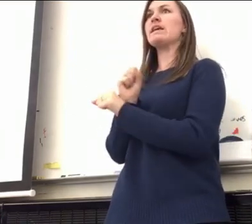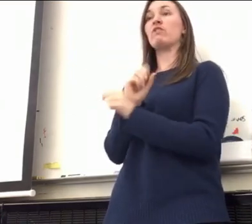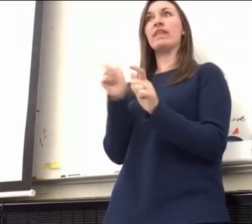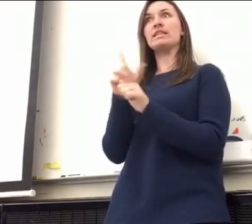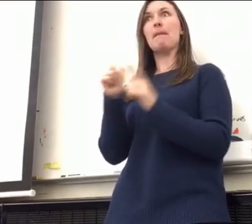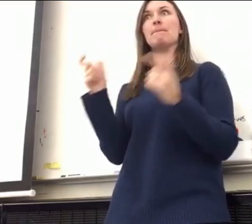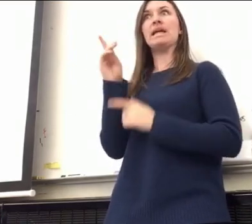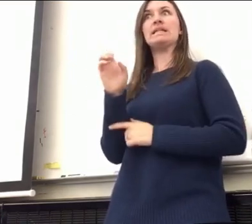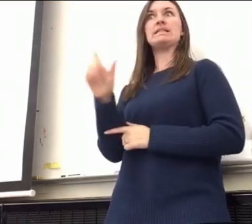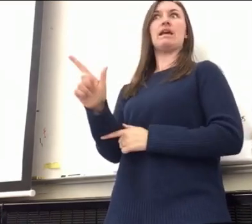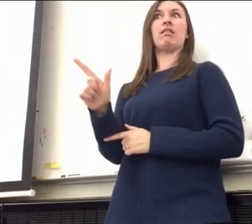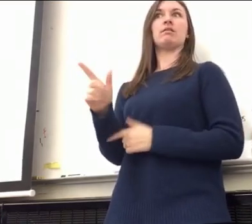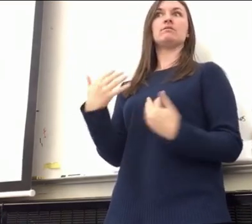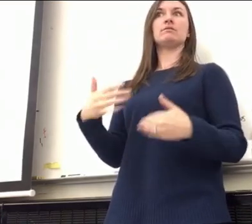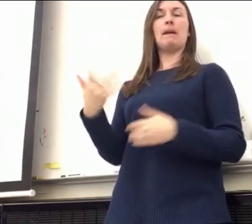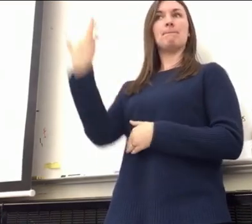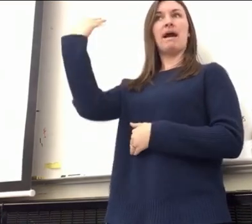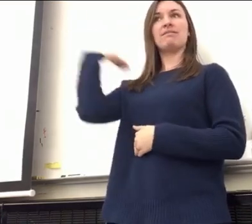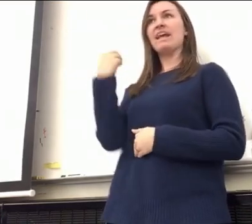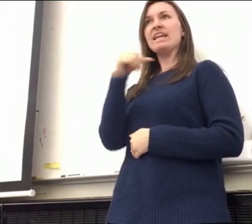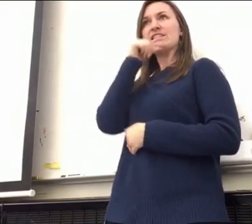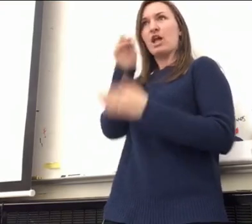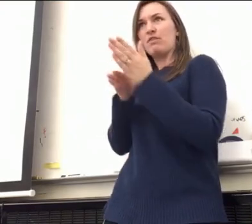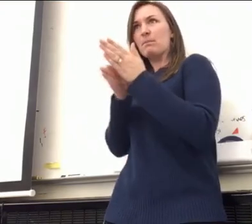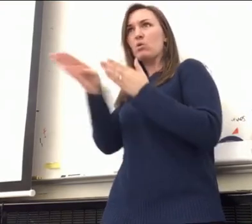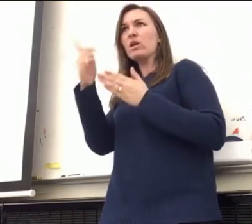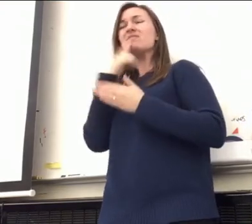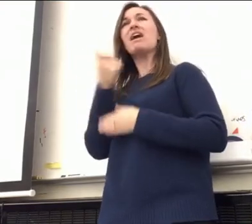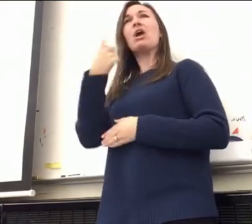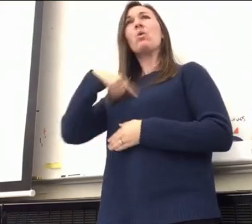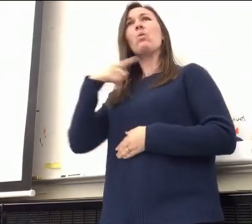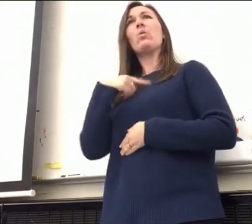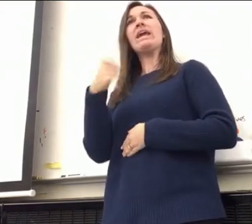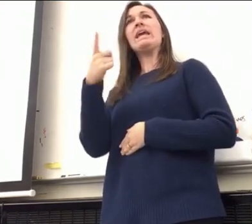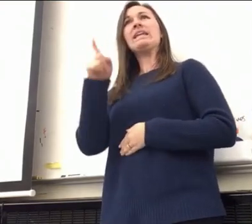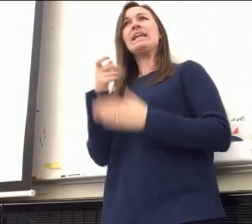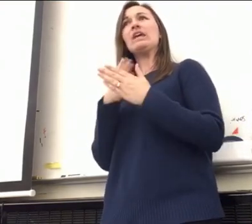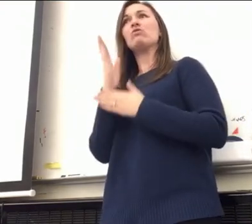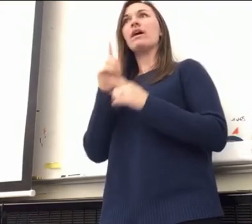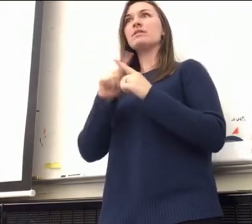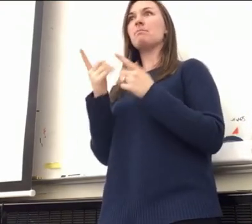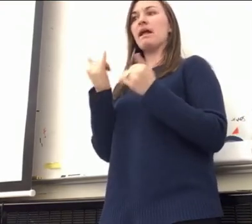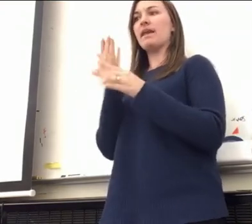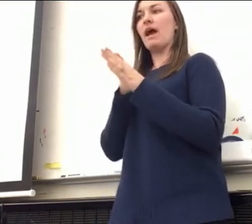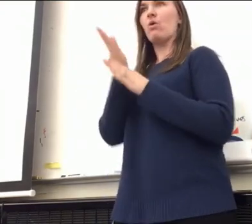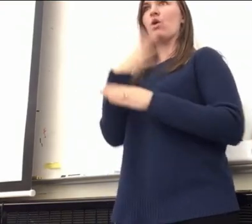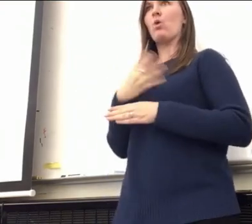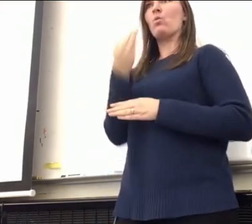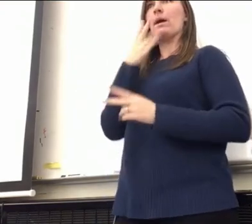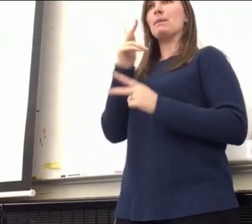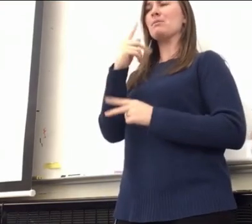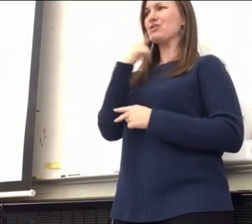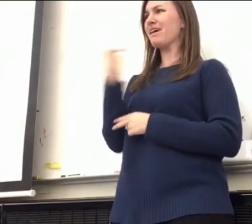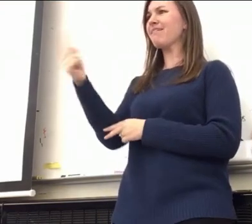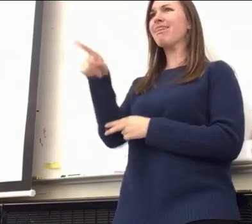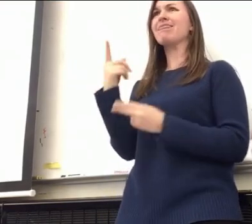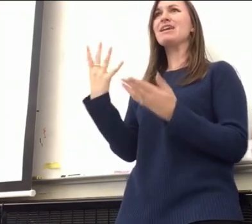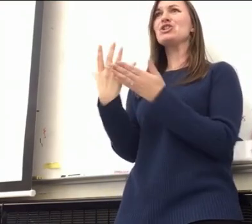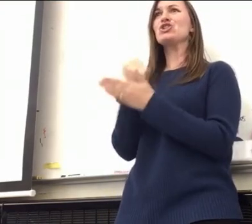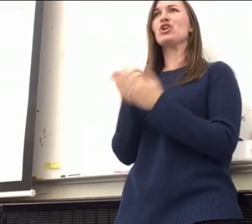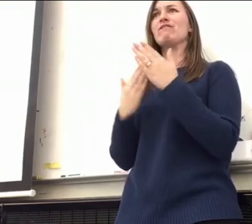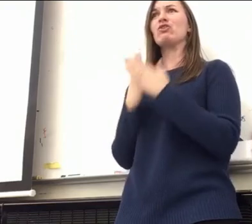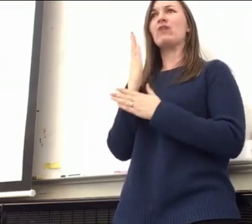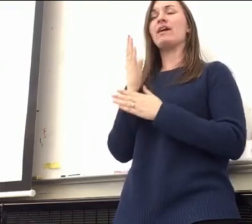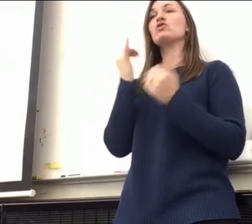deal. Now it's not the minority saying they need rights. It's now other people saying they need rights as well. The other person you need to star is going to